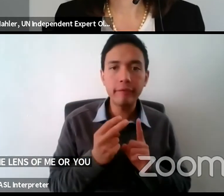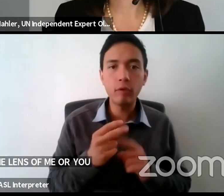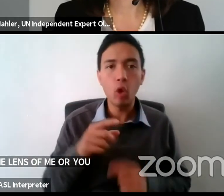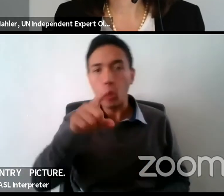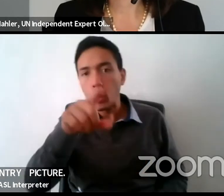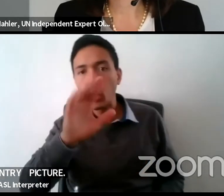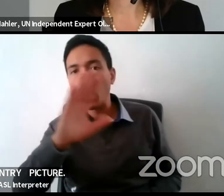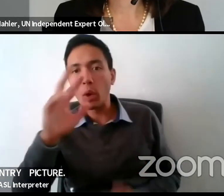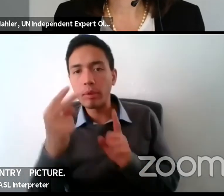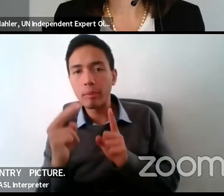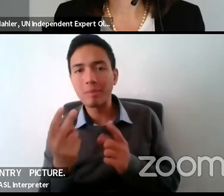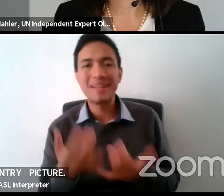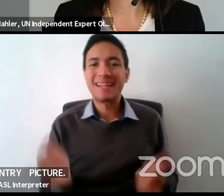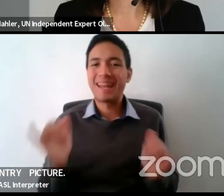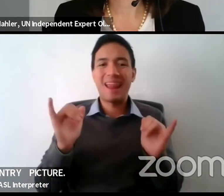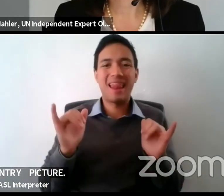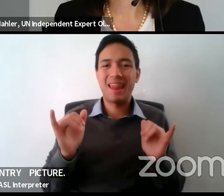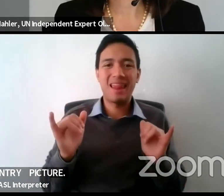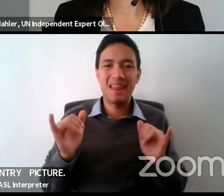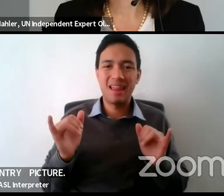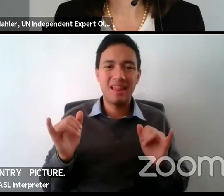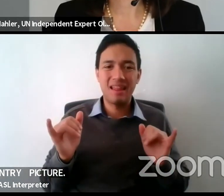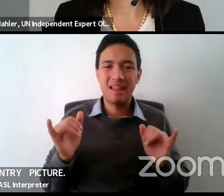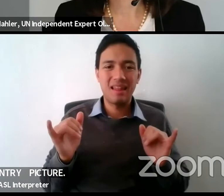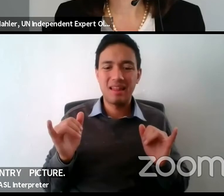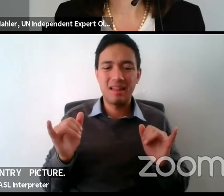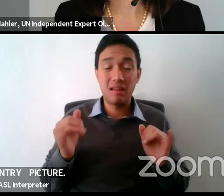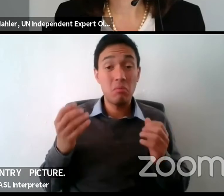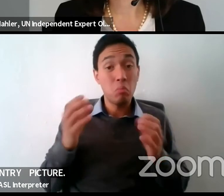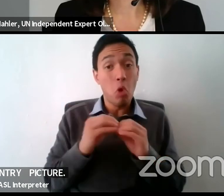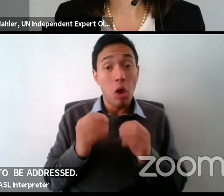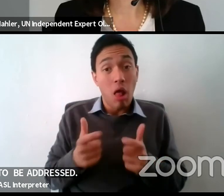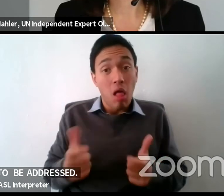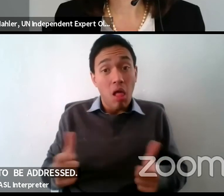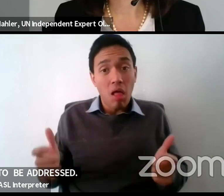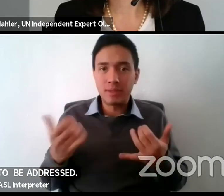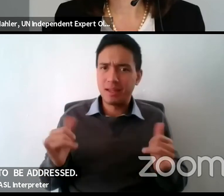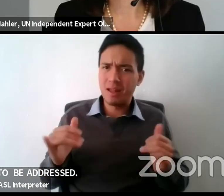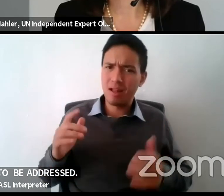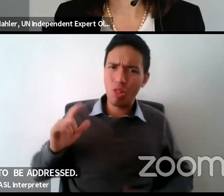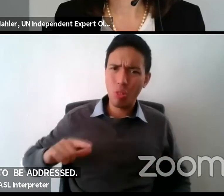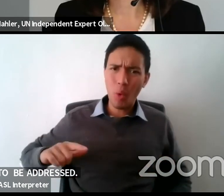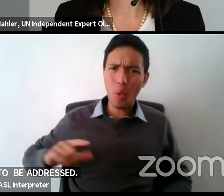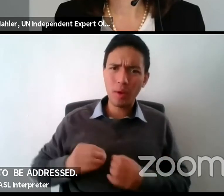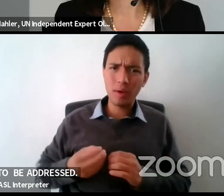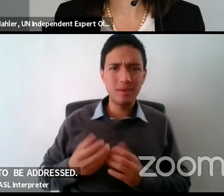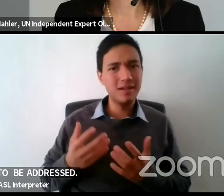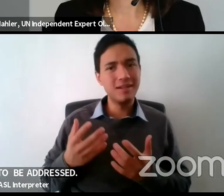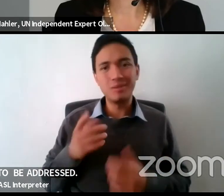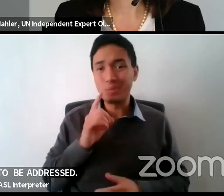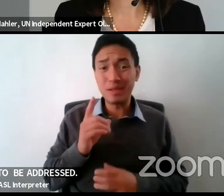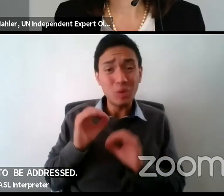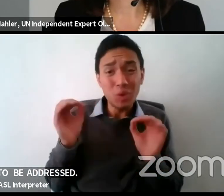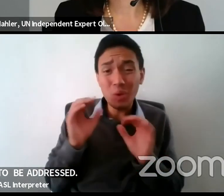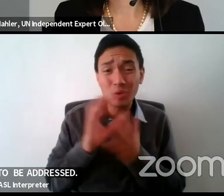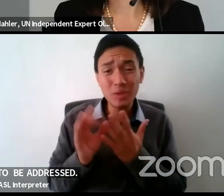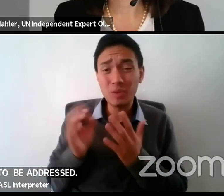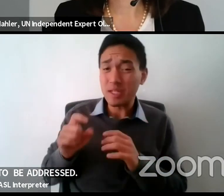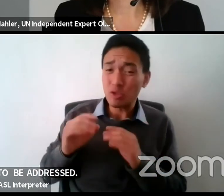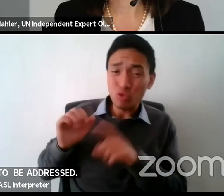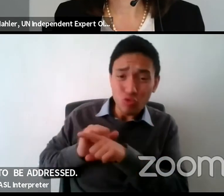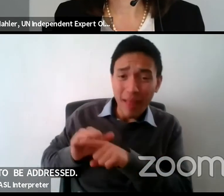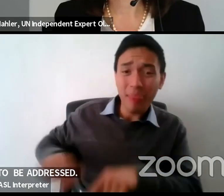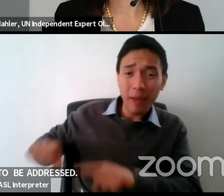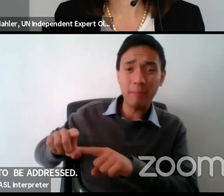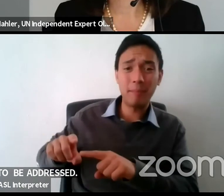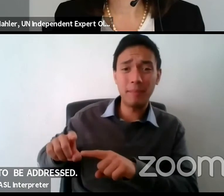and that needs to be bridged. But yes, people don't have a choice. They need to move towards technology. They need to be trained. And to your point that